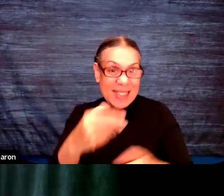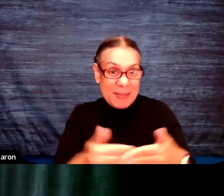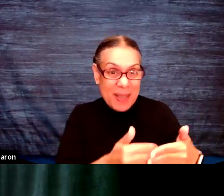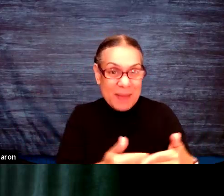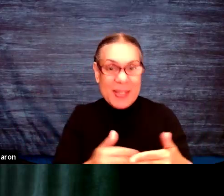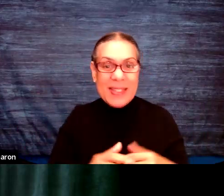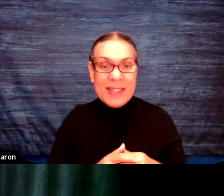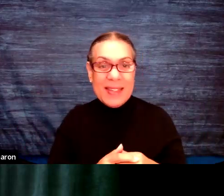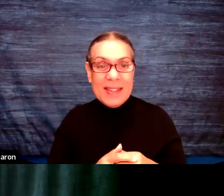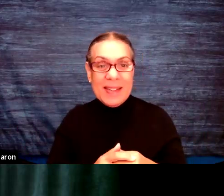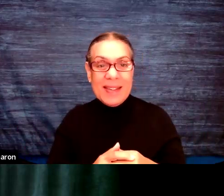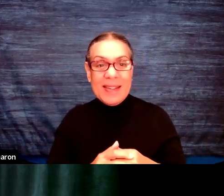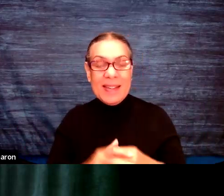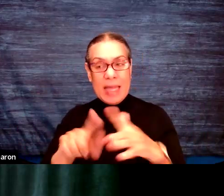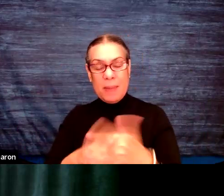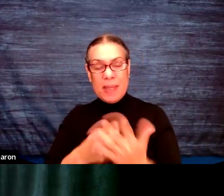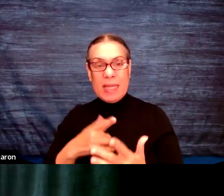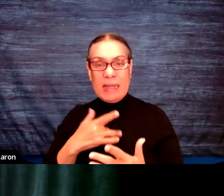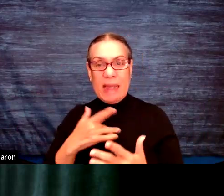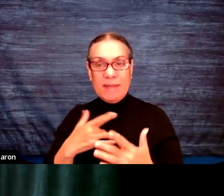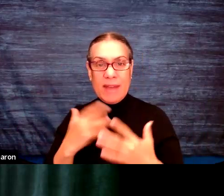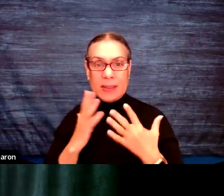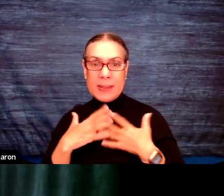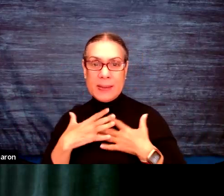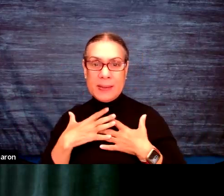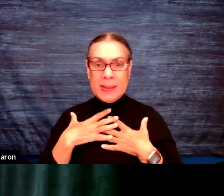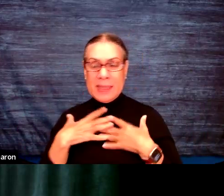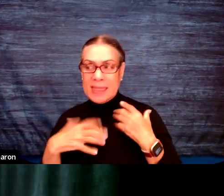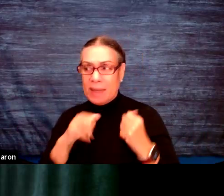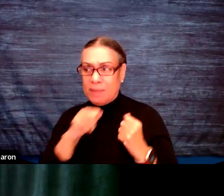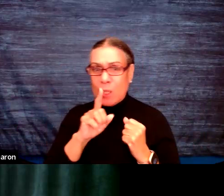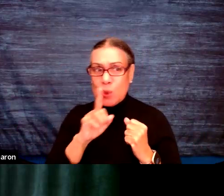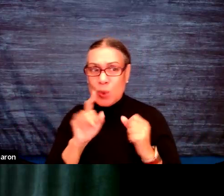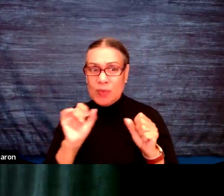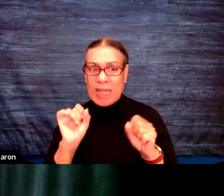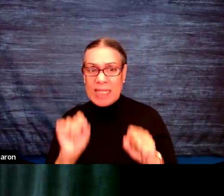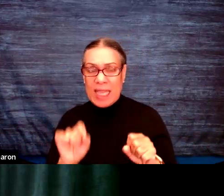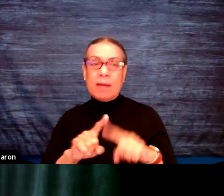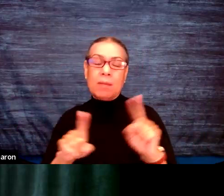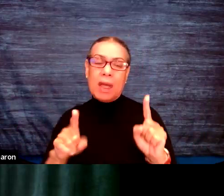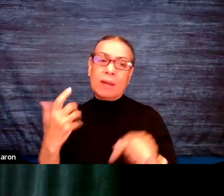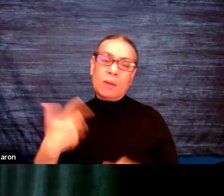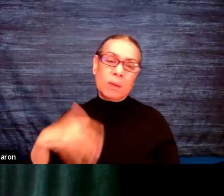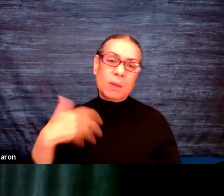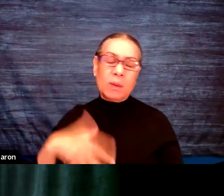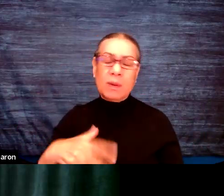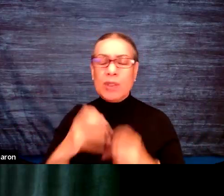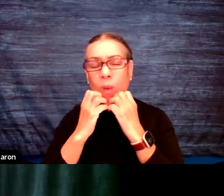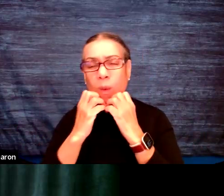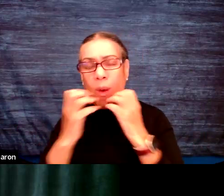I initially felt very anxious about the visit, just saying, oh no, I'm just back. But you really, you were just so warm